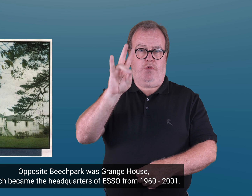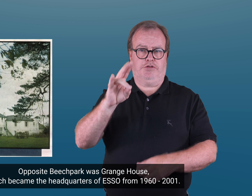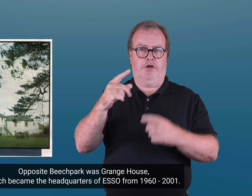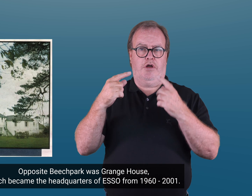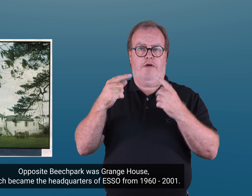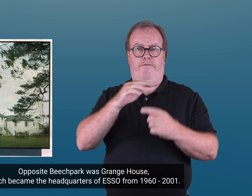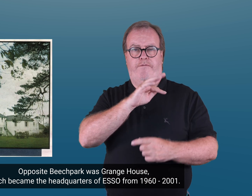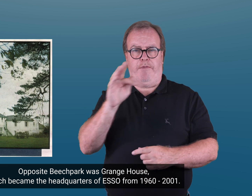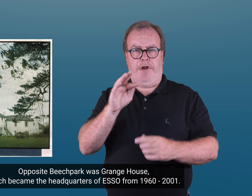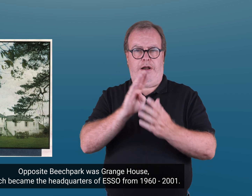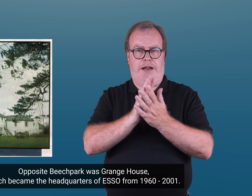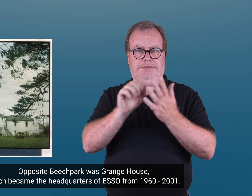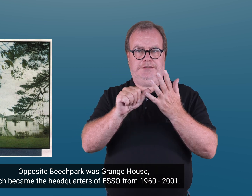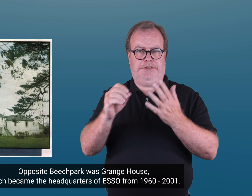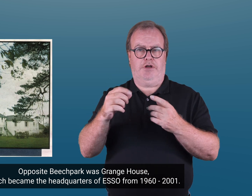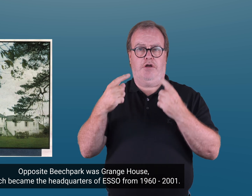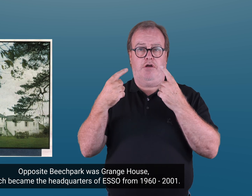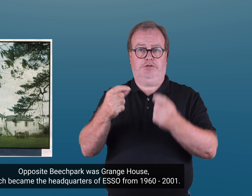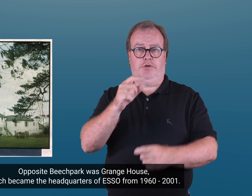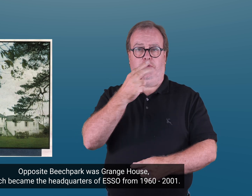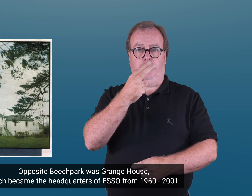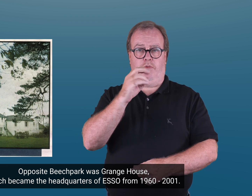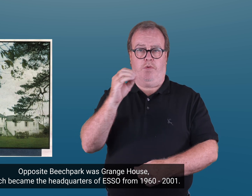from 1960 to 2001.